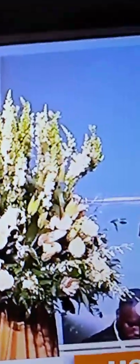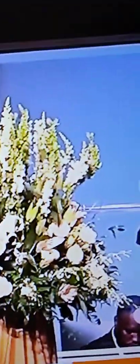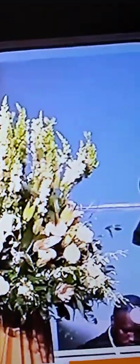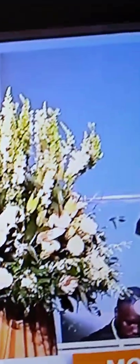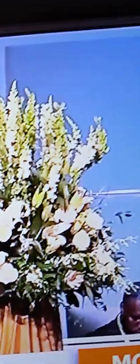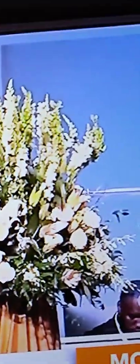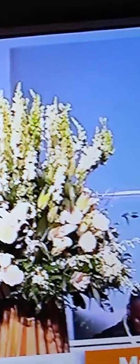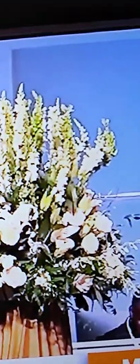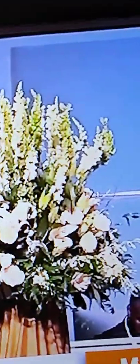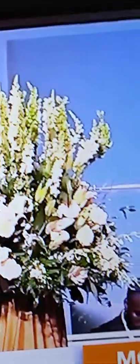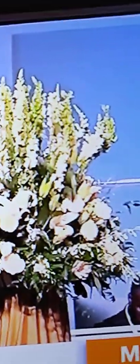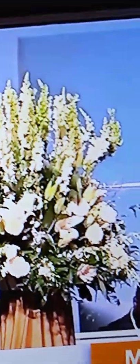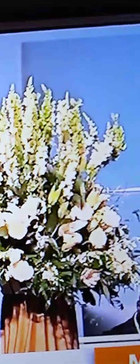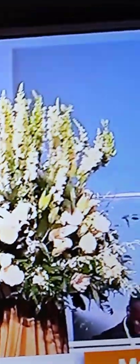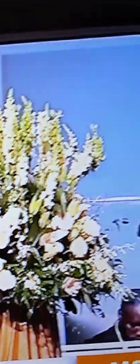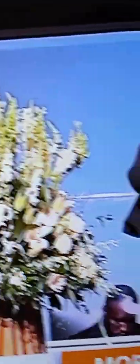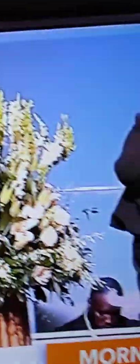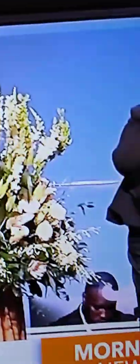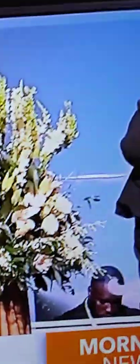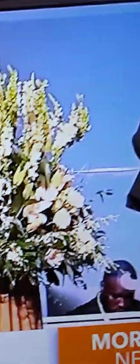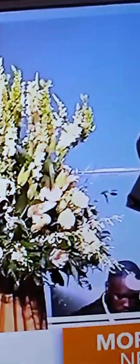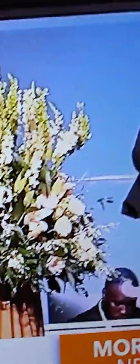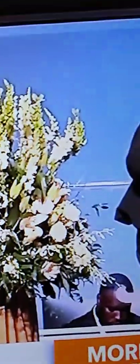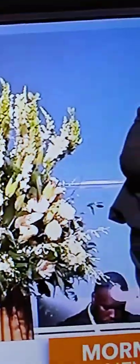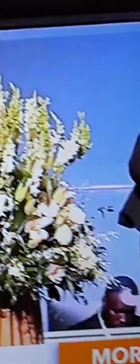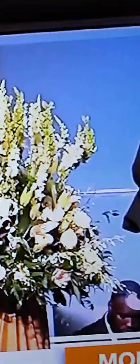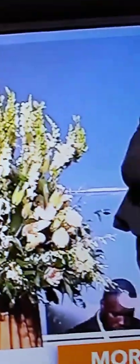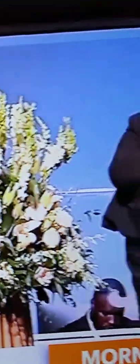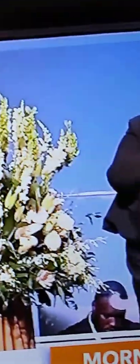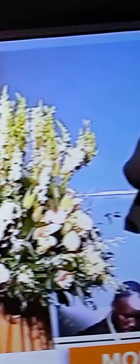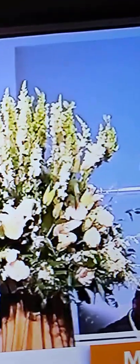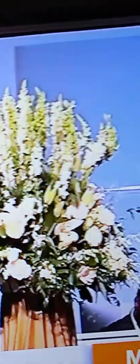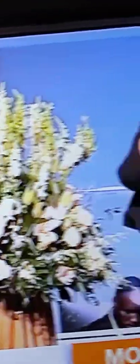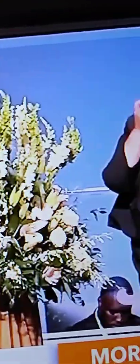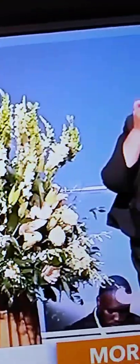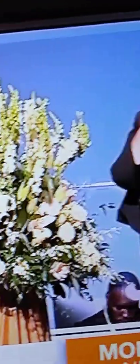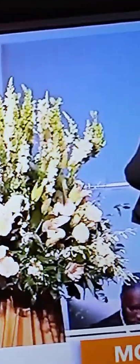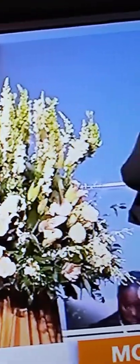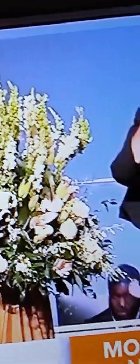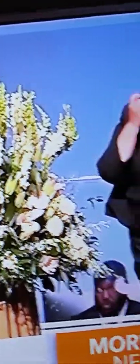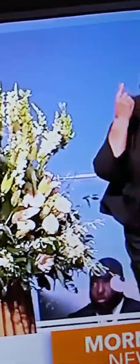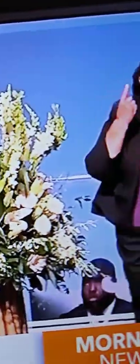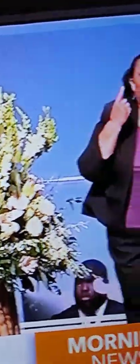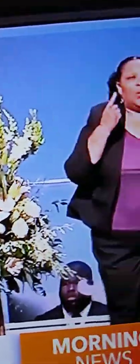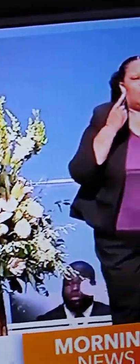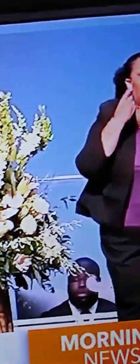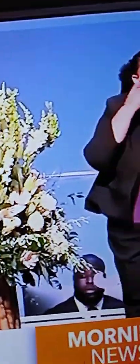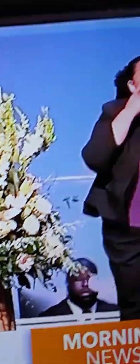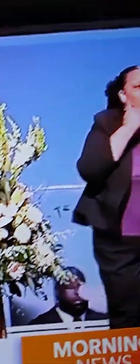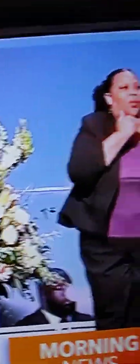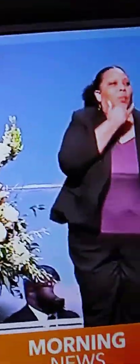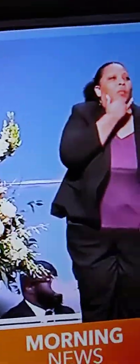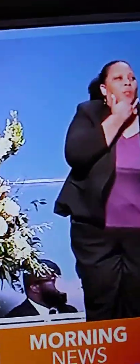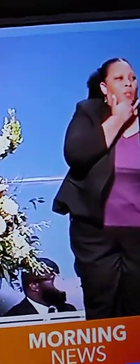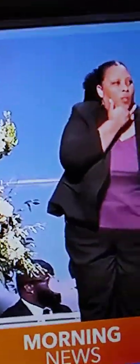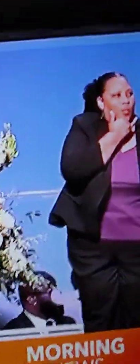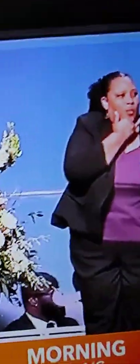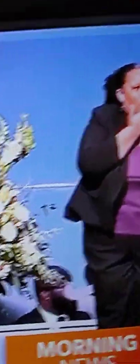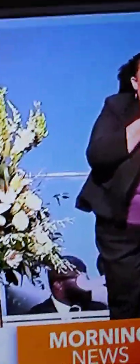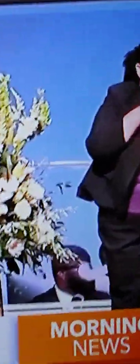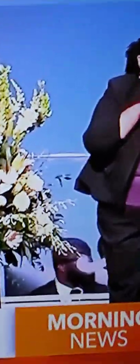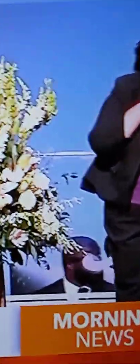who have suffered at the hands of a wrong mindset, a warrior